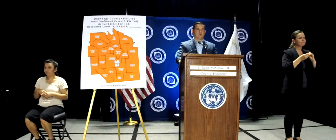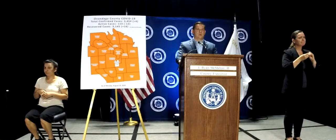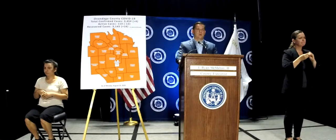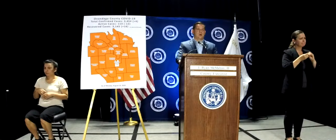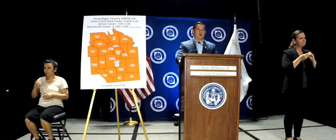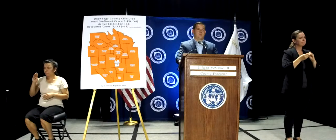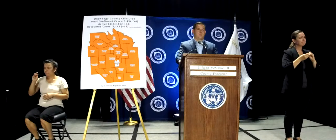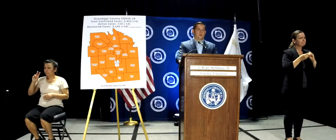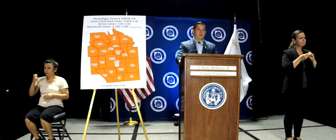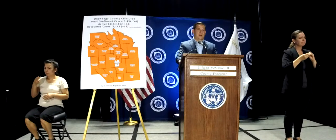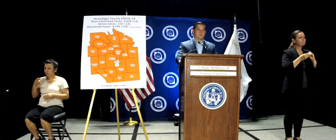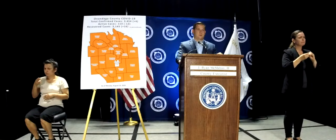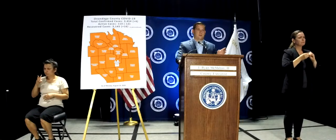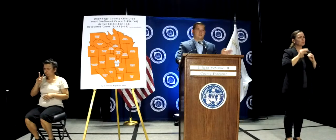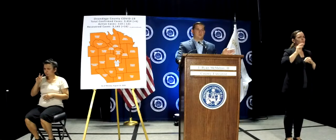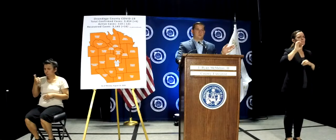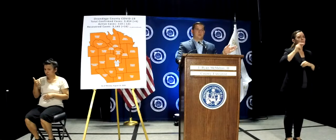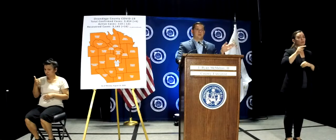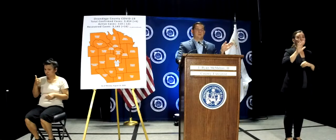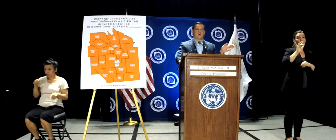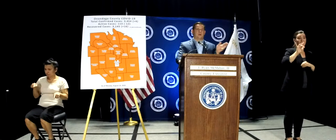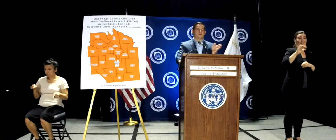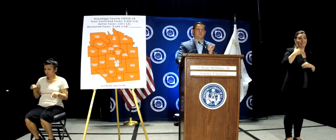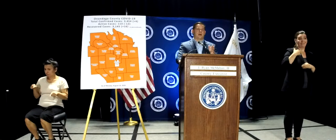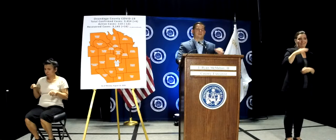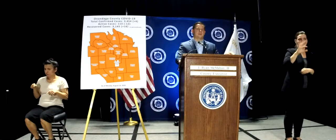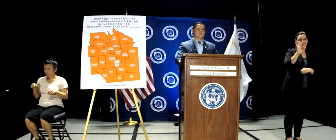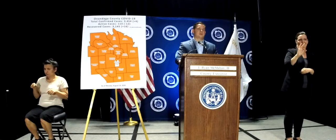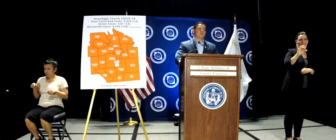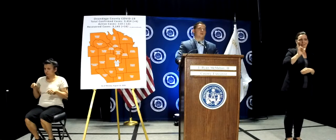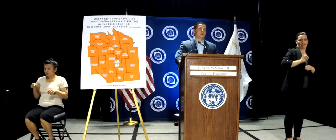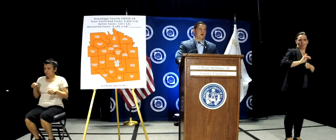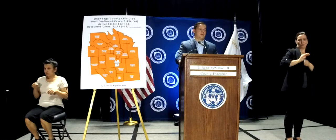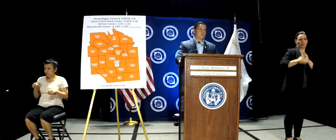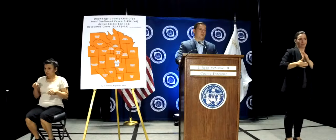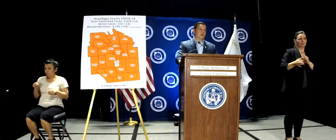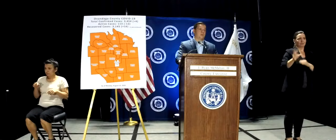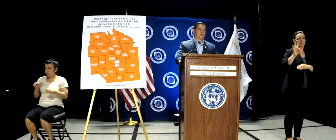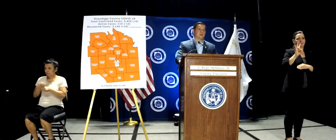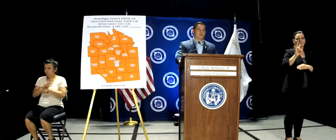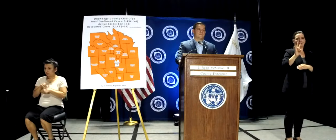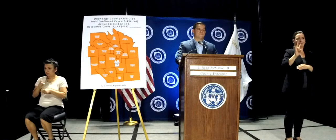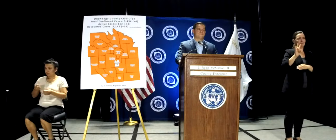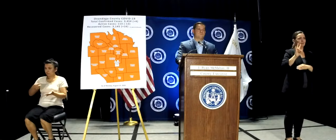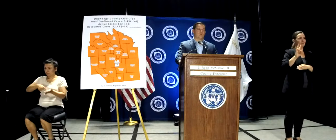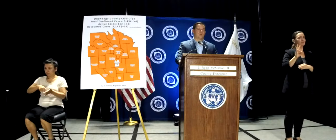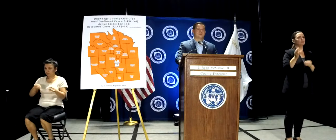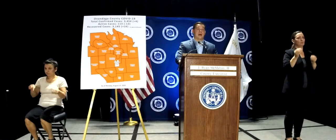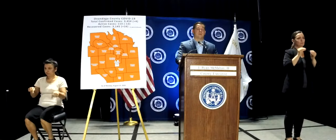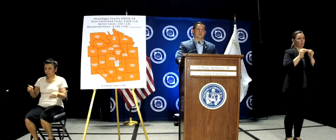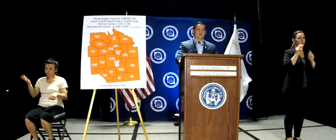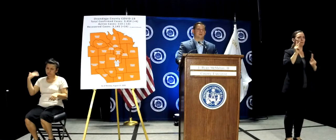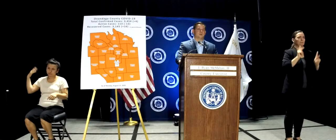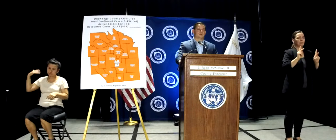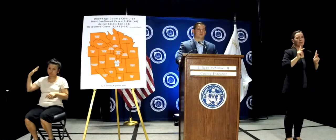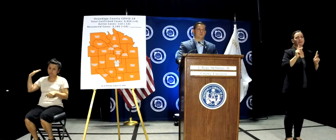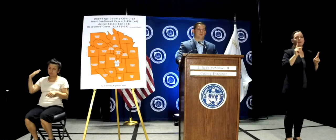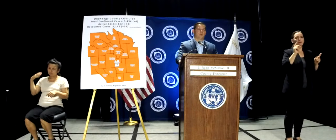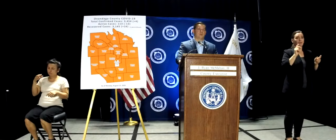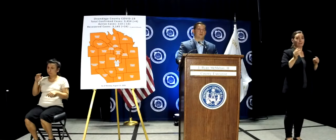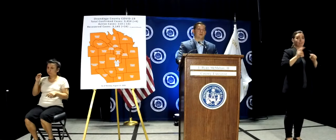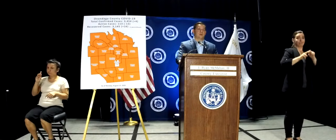7 new people go to the hospital. That's in the beginning part of this process, the pandemic, what was happening. It